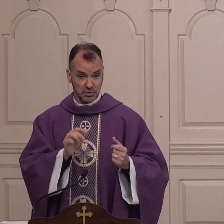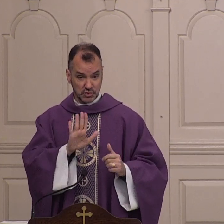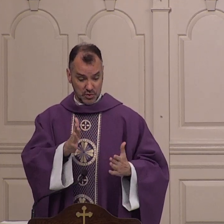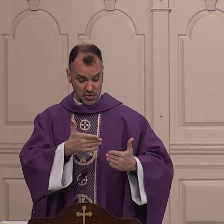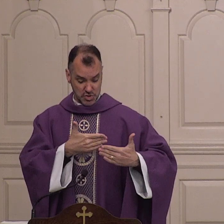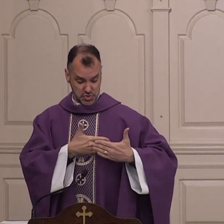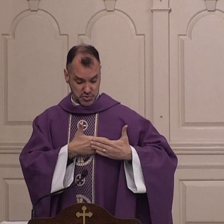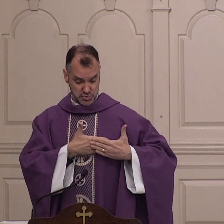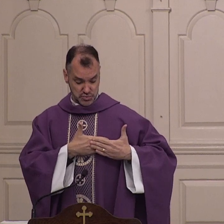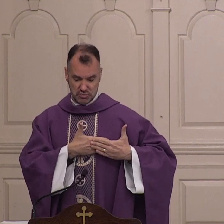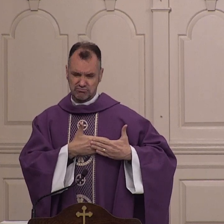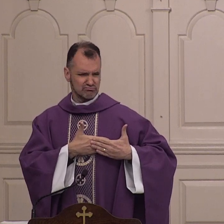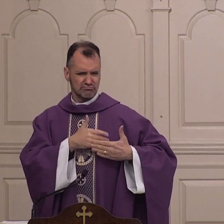harden not your hearts.